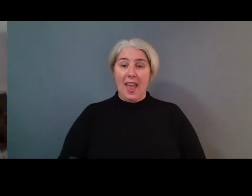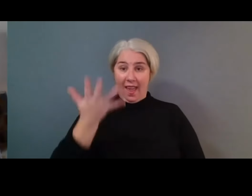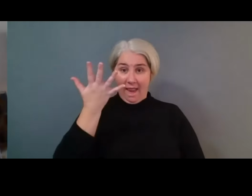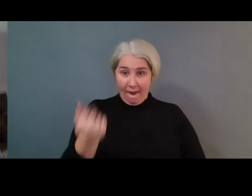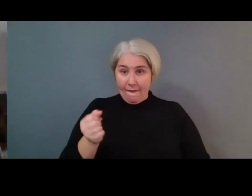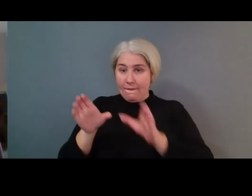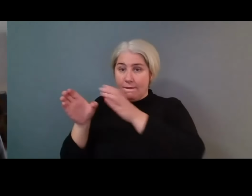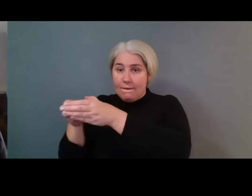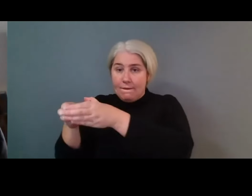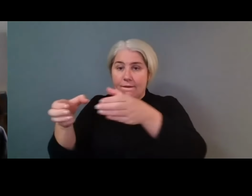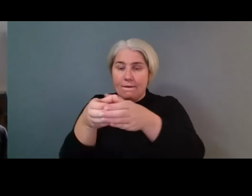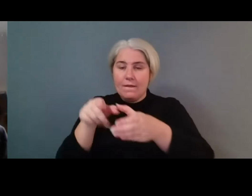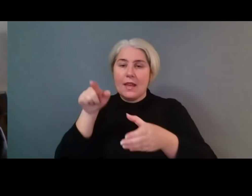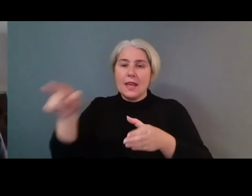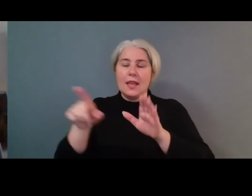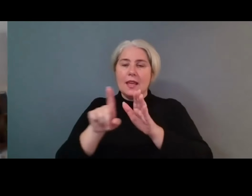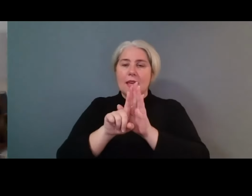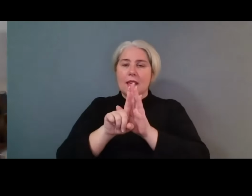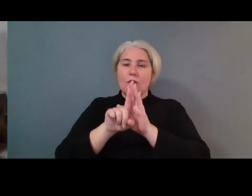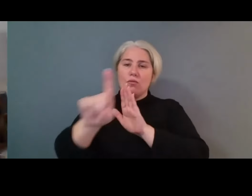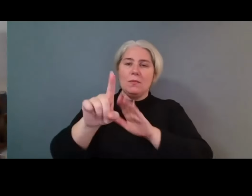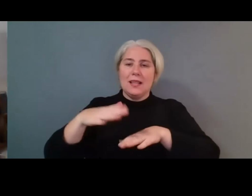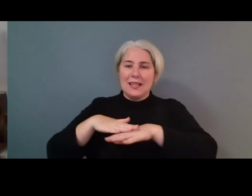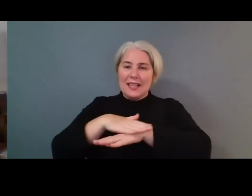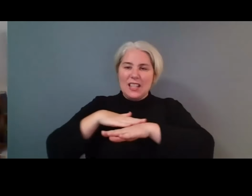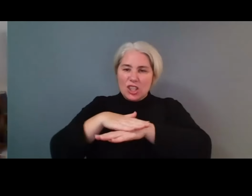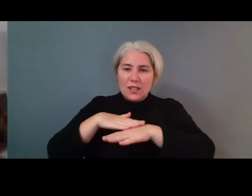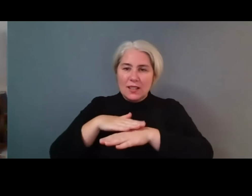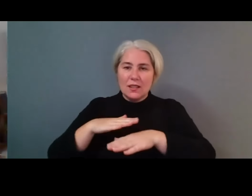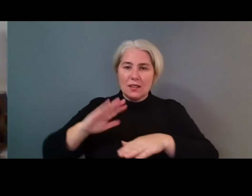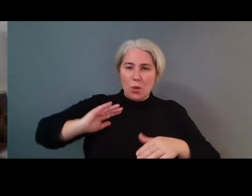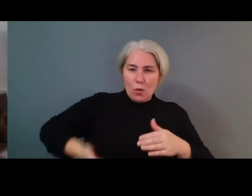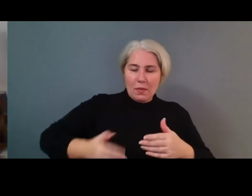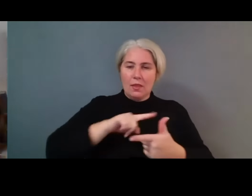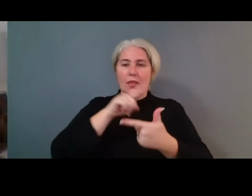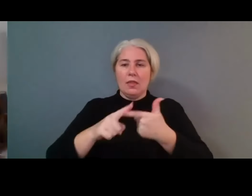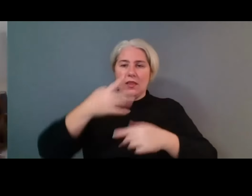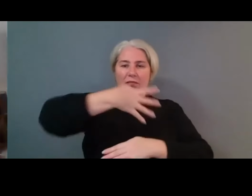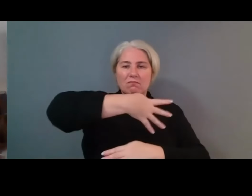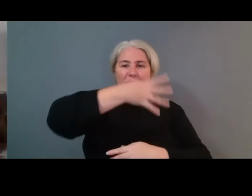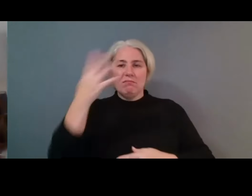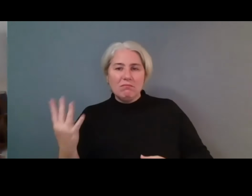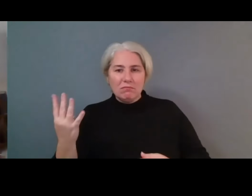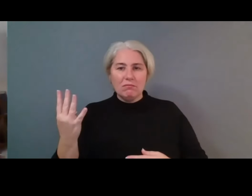or representative organization of LGBTIQ+ community, I think the general